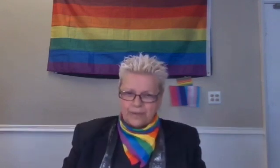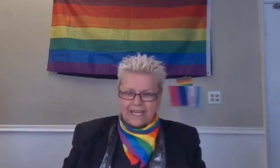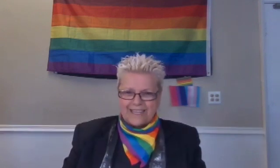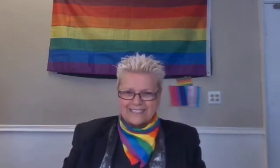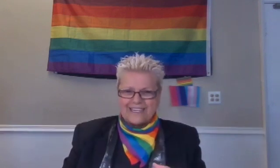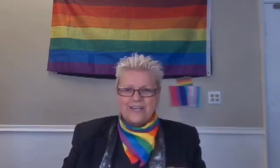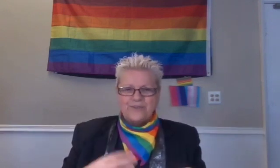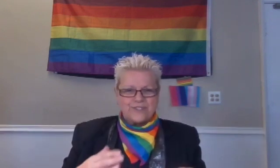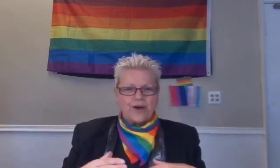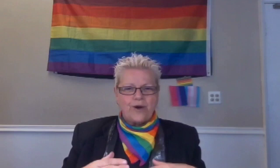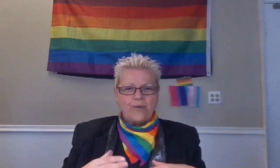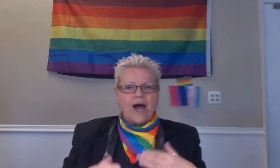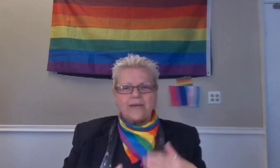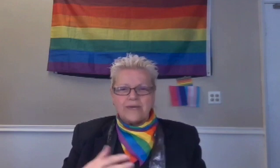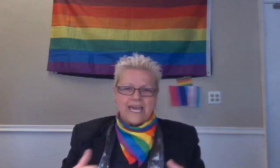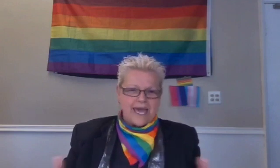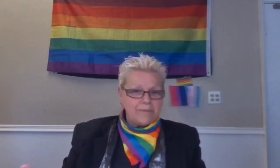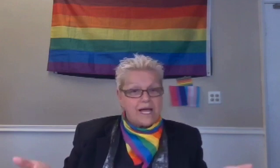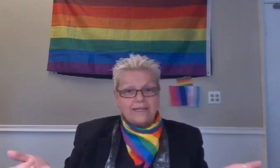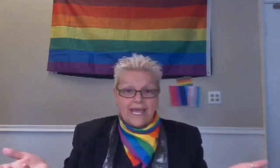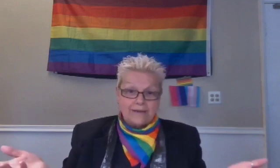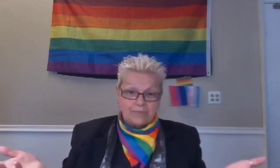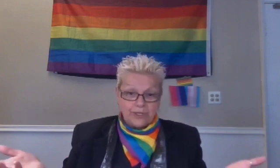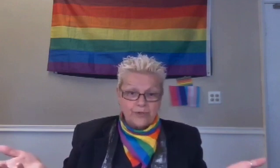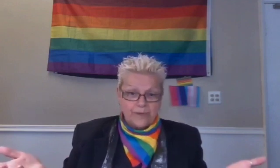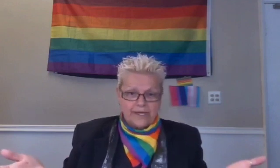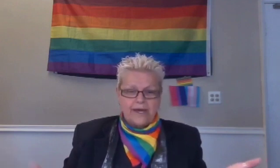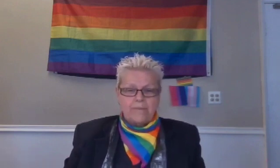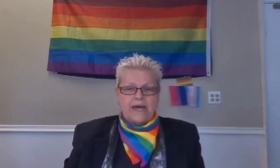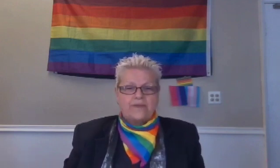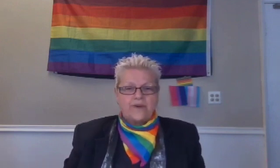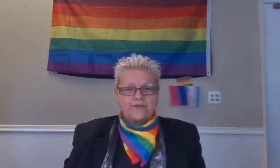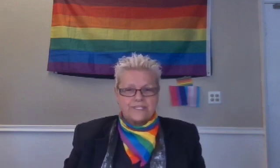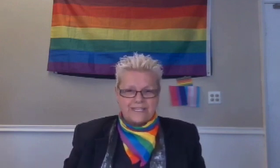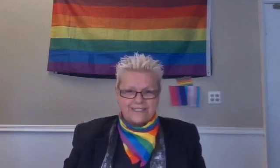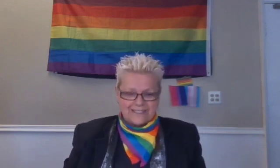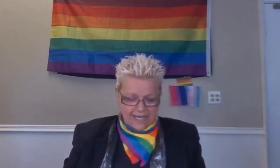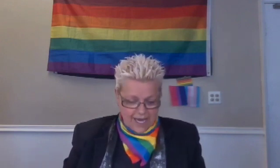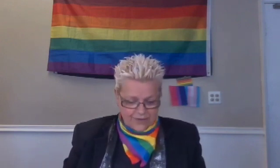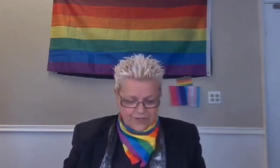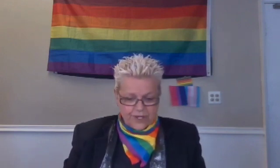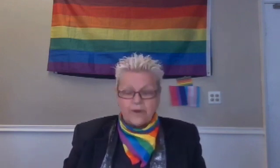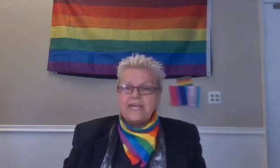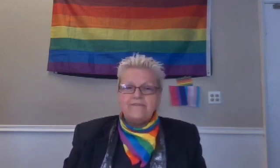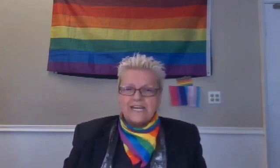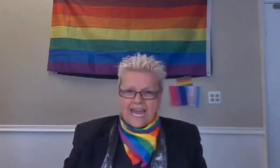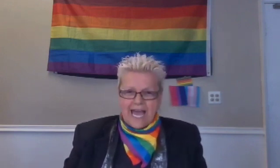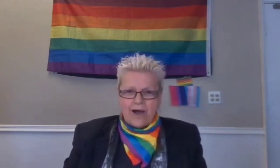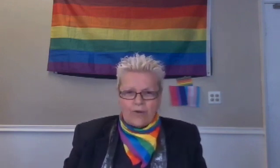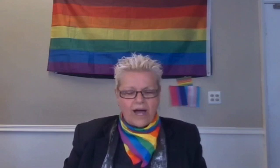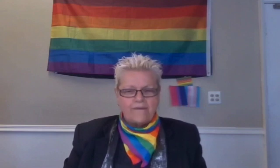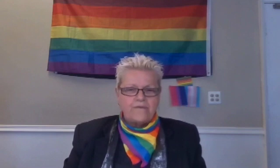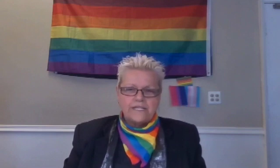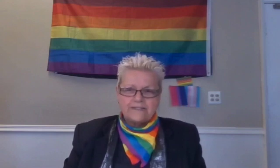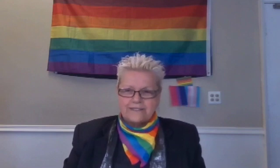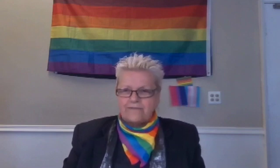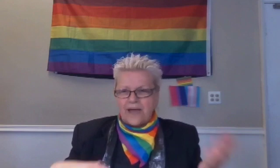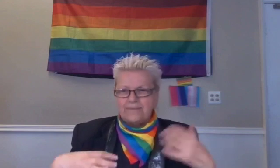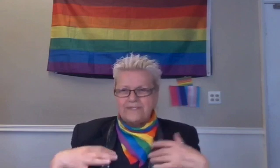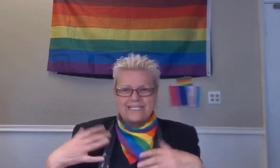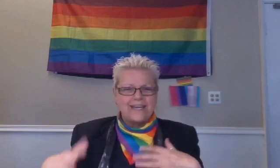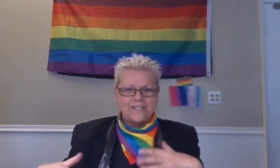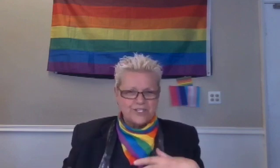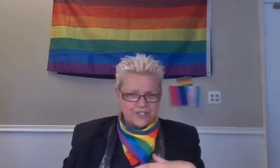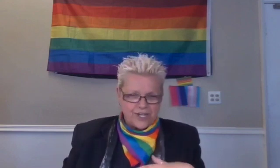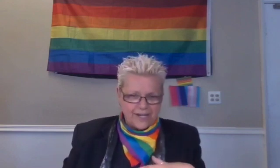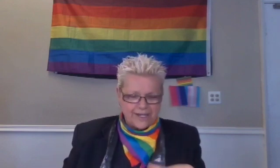the workplace. So I became a late bloomer about those things. And so even now, I feel as if